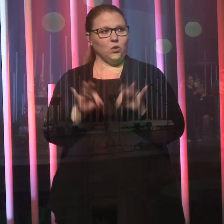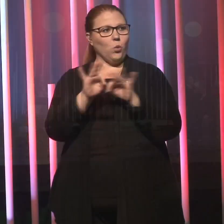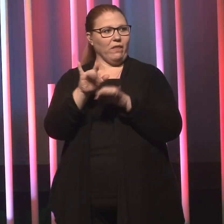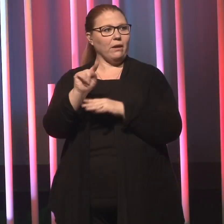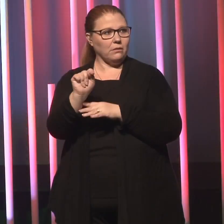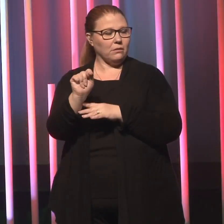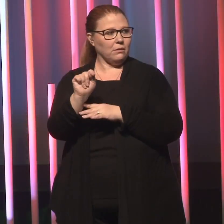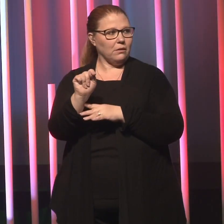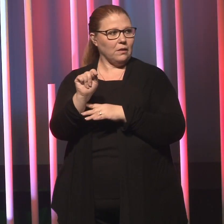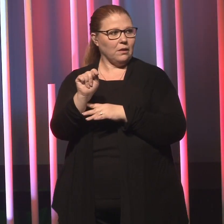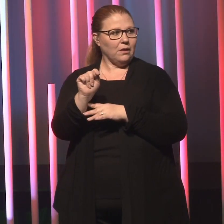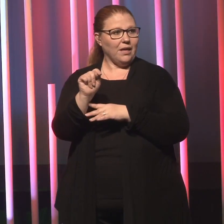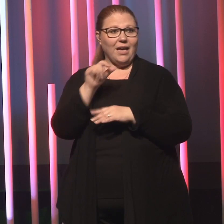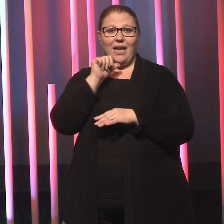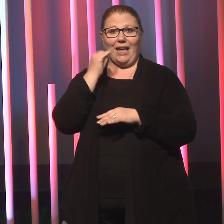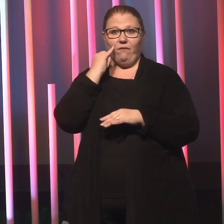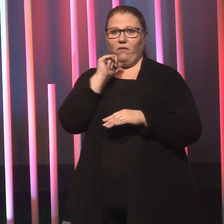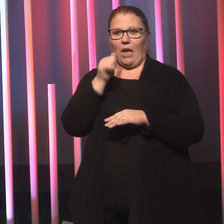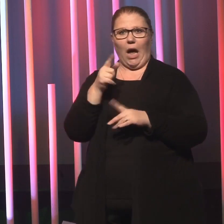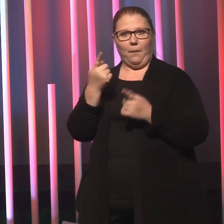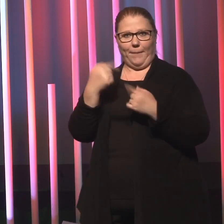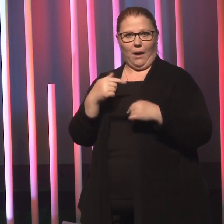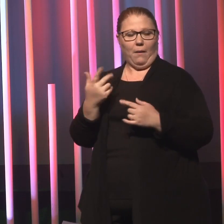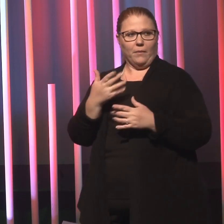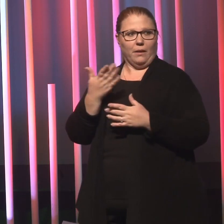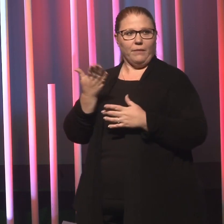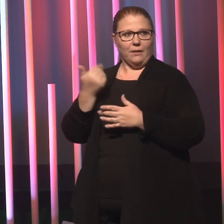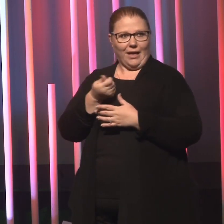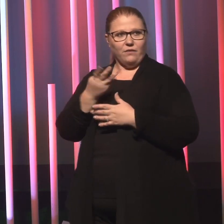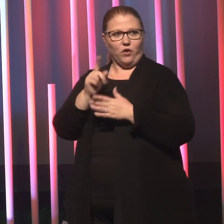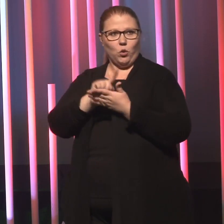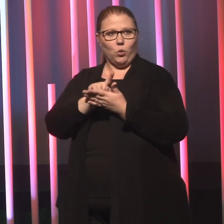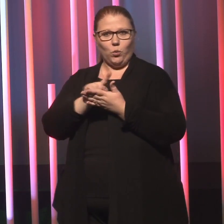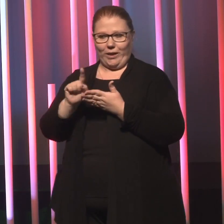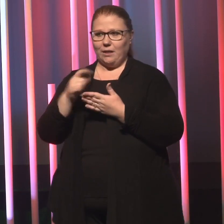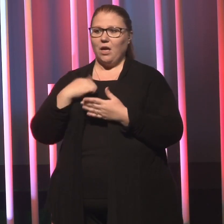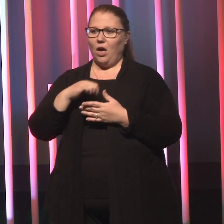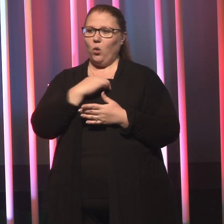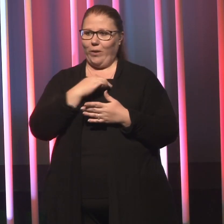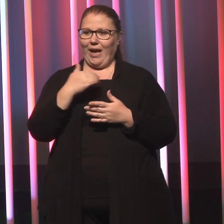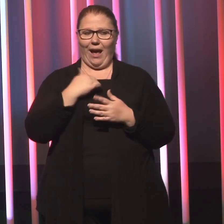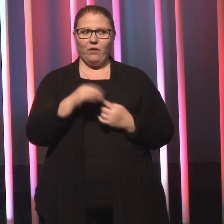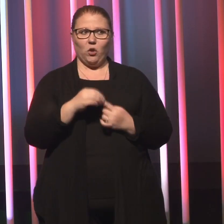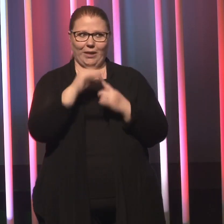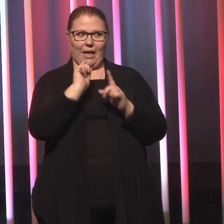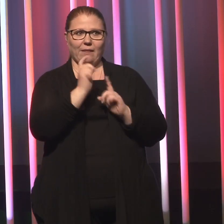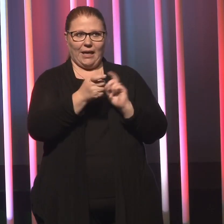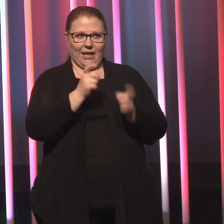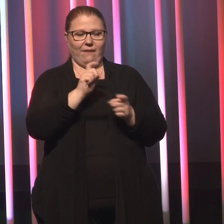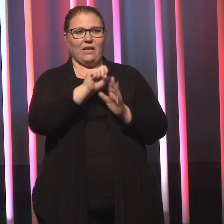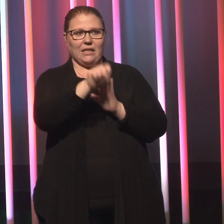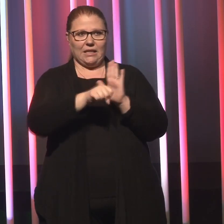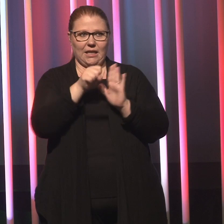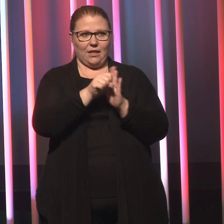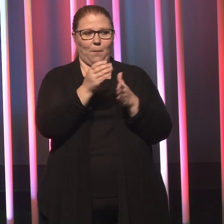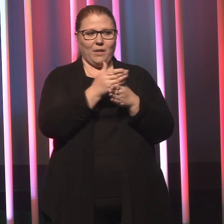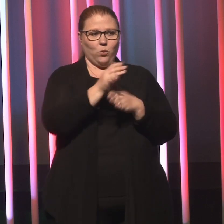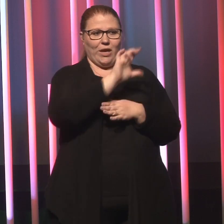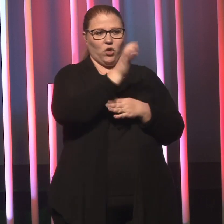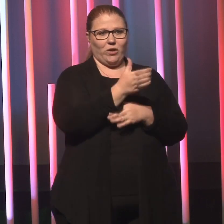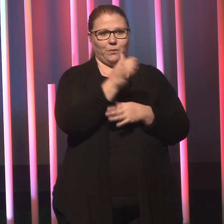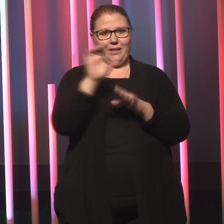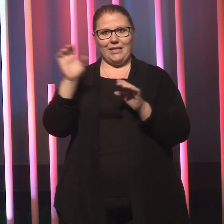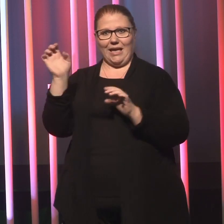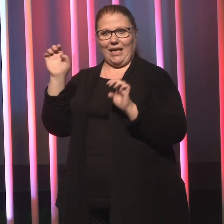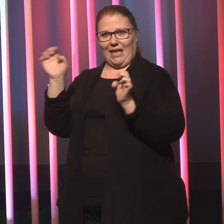few weeks, those are in there. We're launching into our kind of unique season of giving between Christmas and Easter, and one of our financial goals